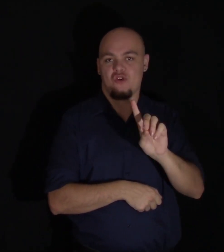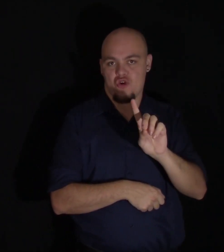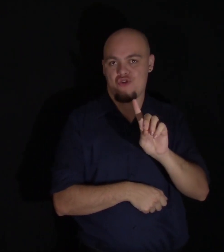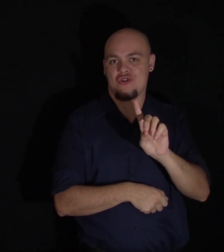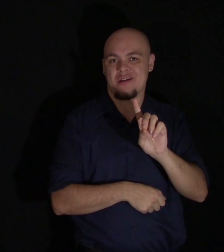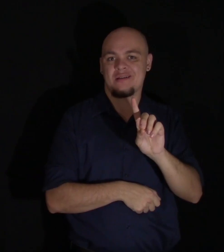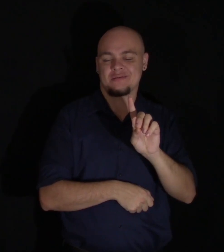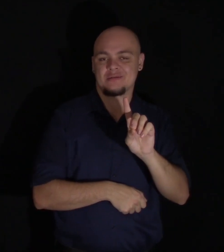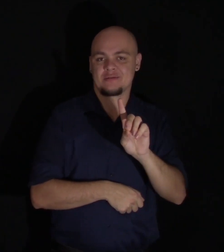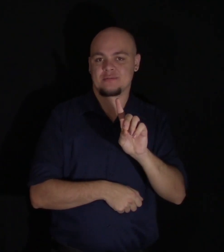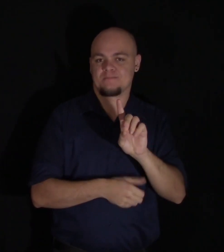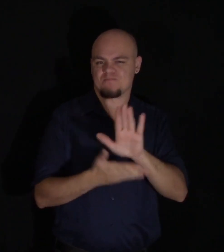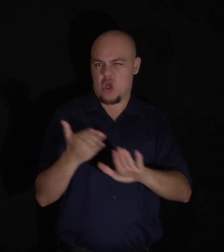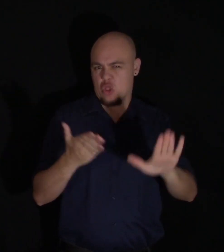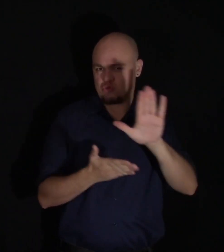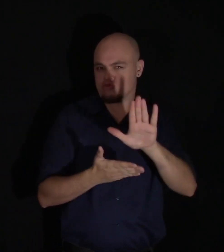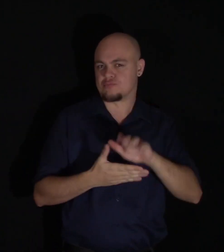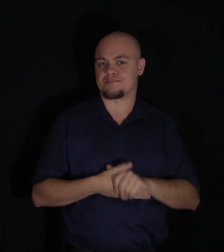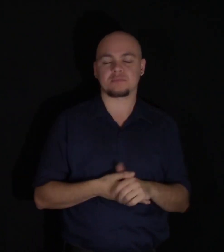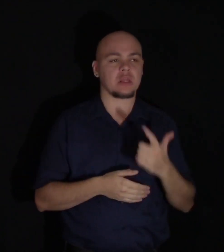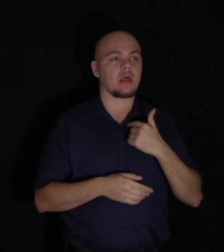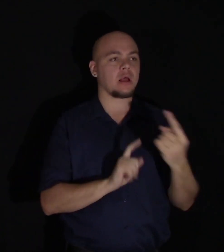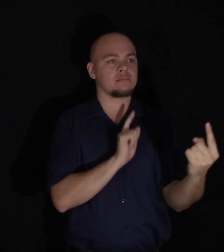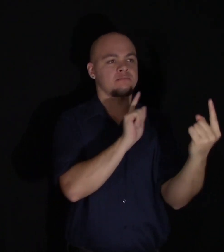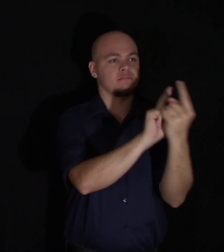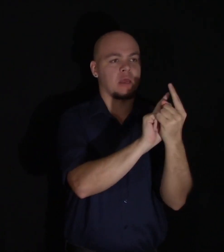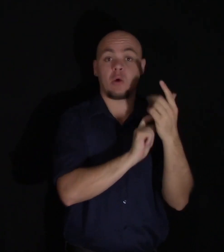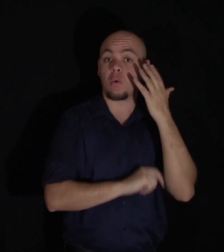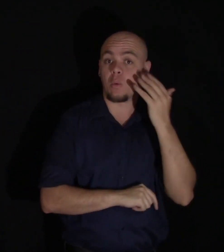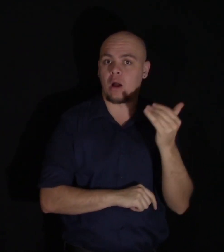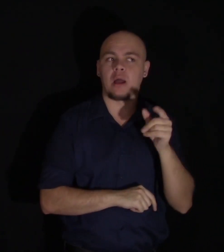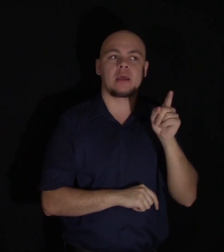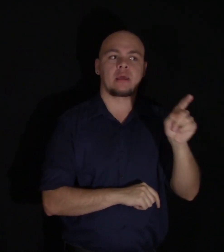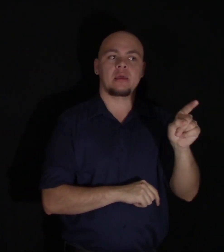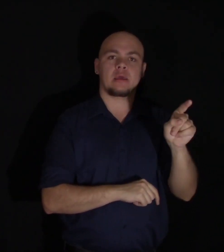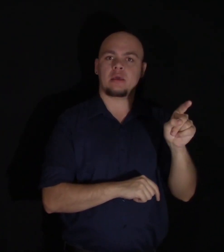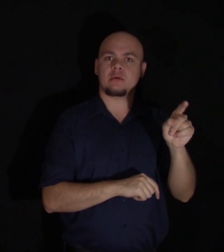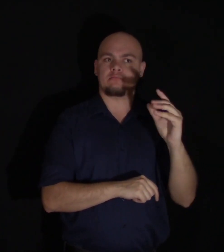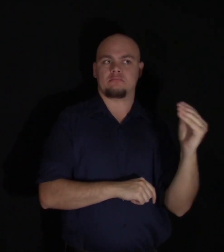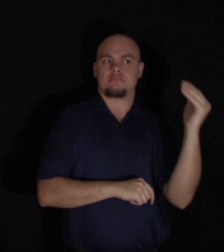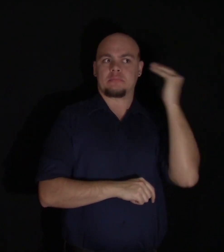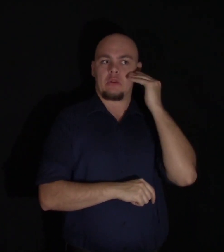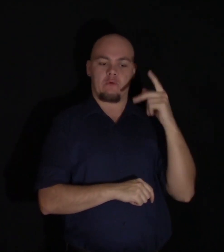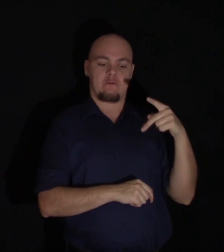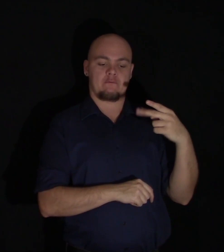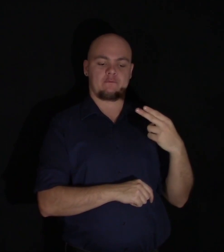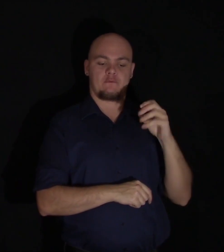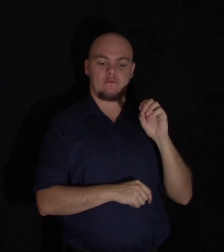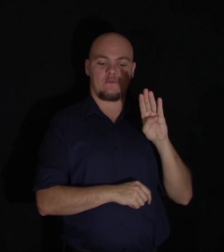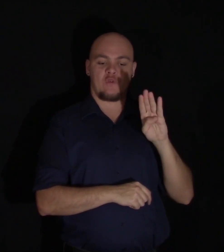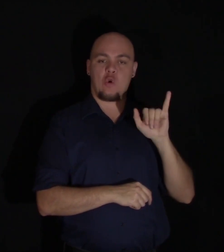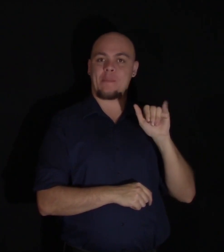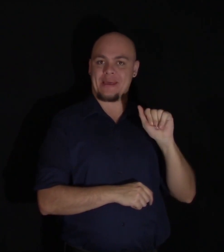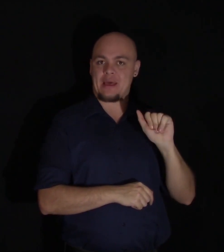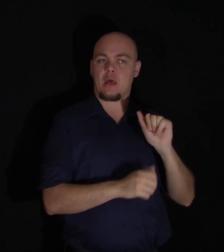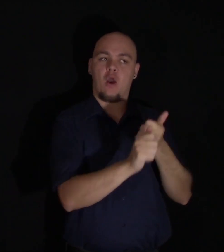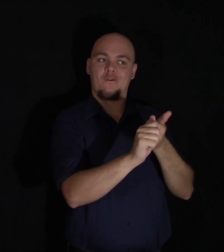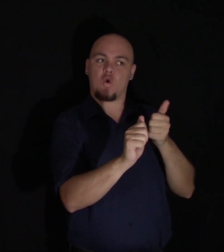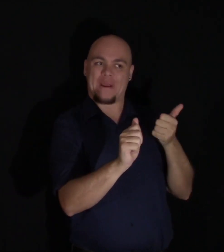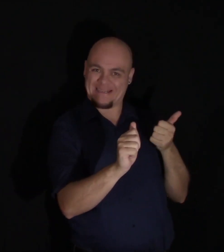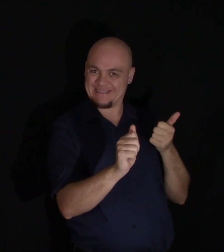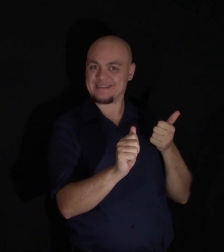And so I went to see him because he's just worked on phobias for a long time, which I'm very interested in. He had